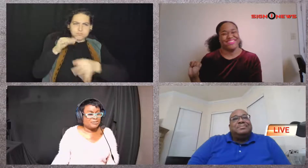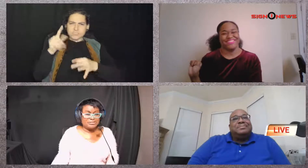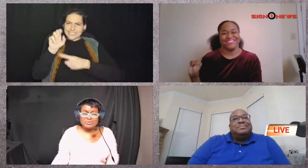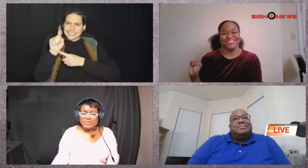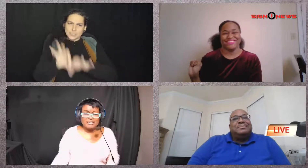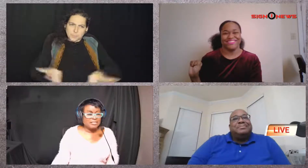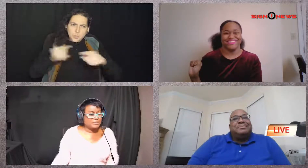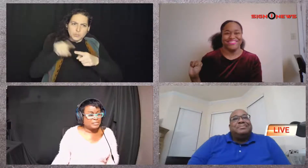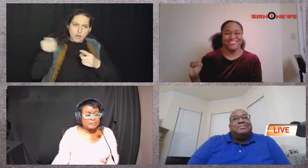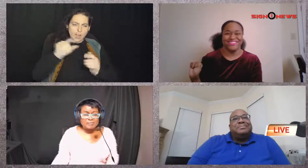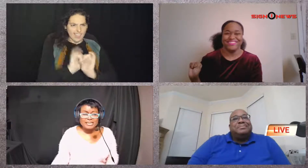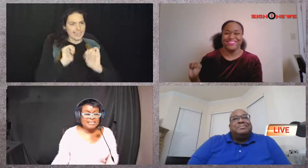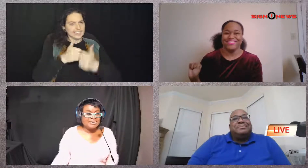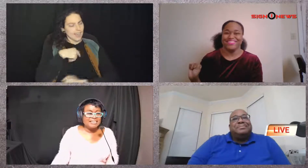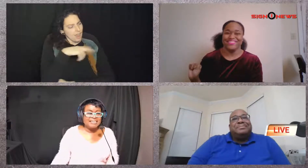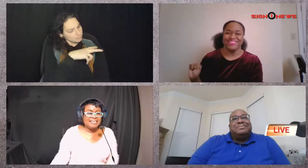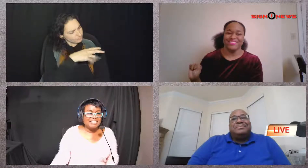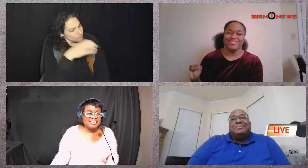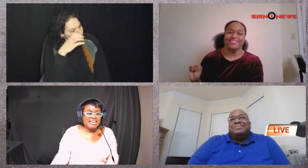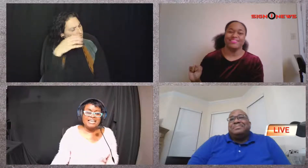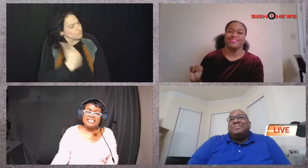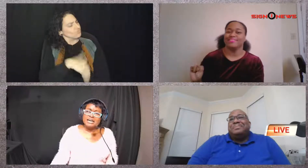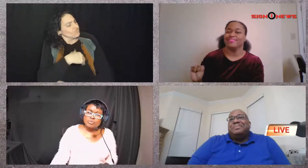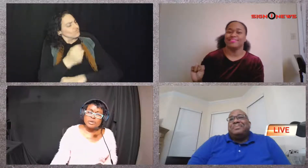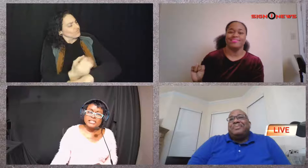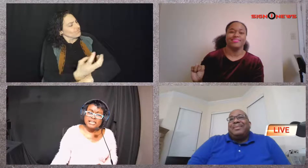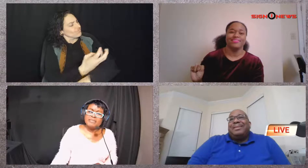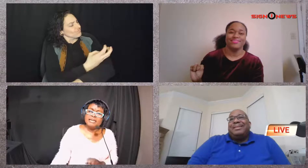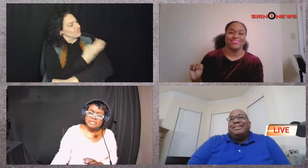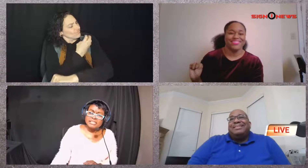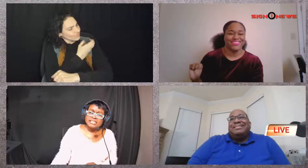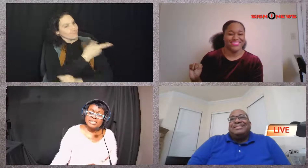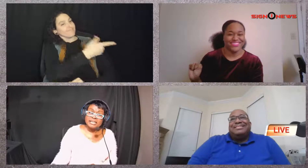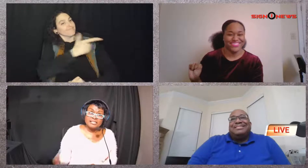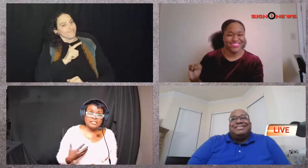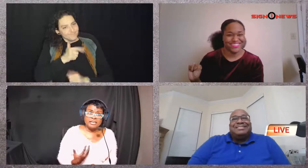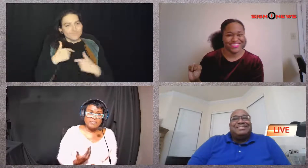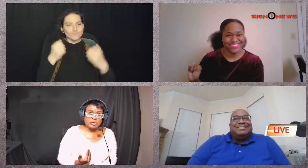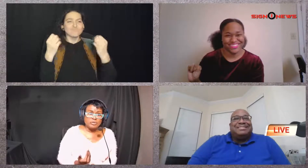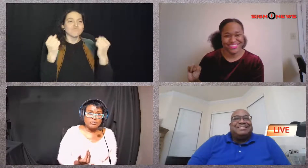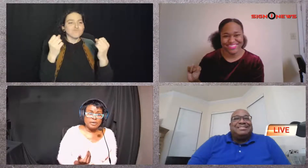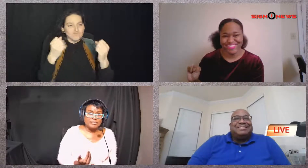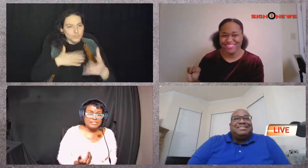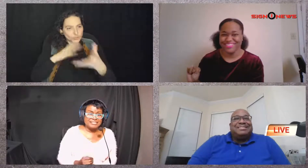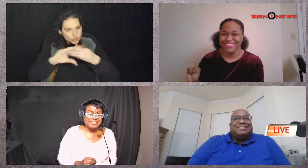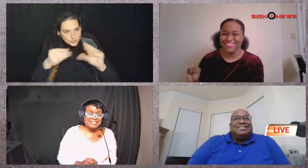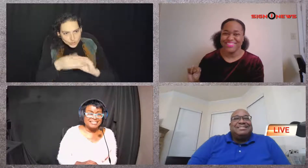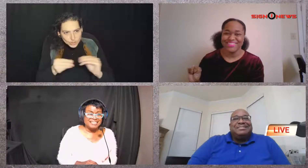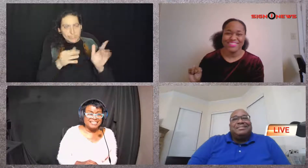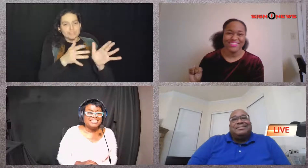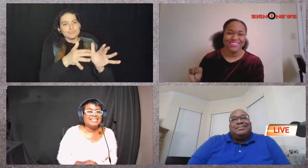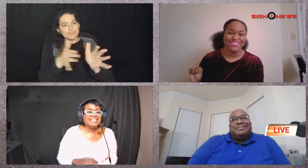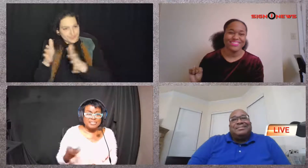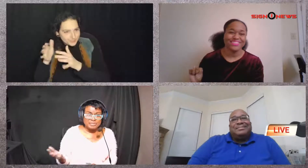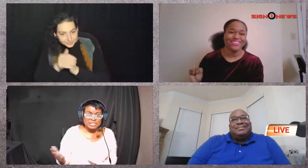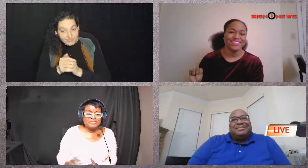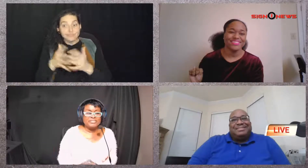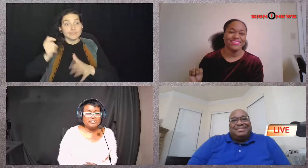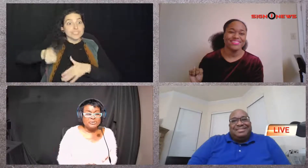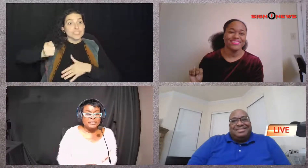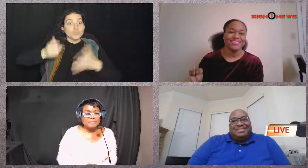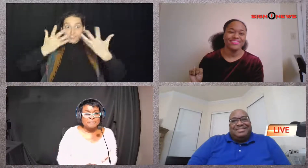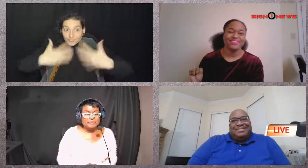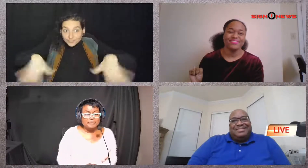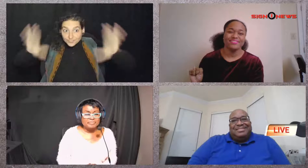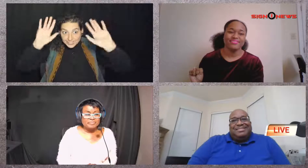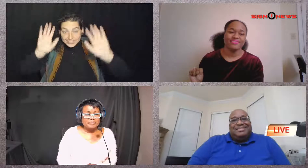his daughter, Julia, and he was explaining. And I was watching him and I was listening, and it just gave me goosebumps as he was sharing